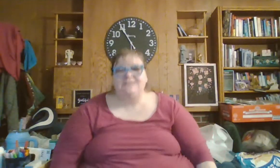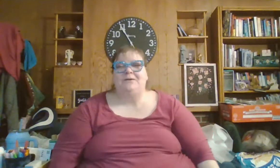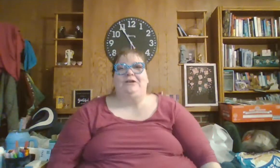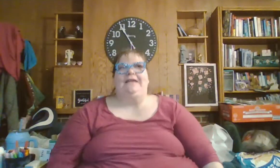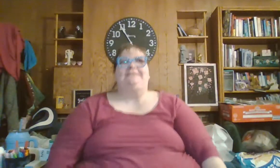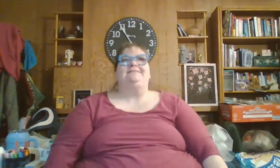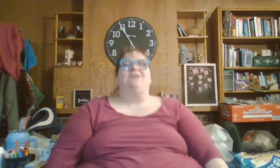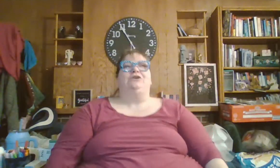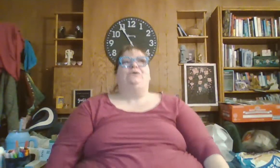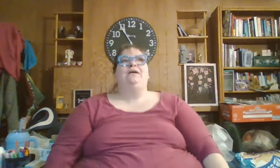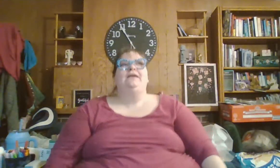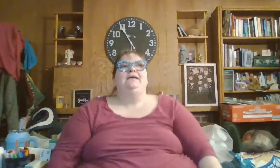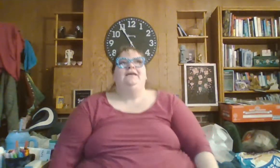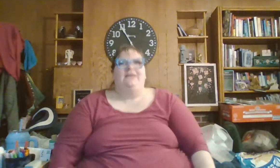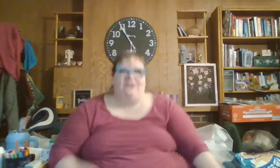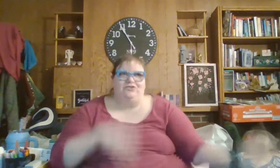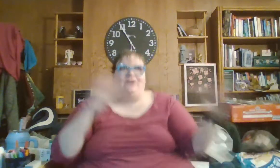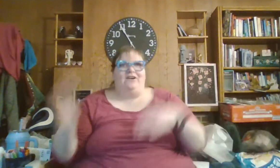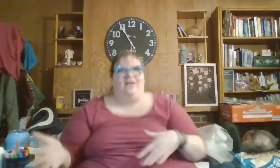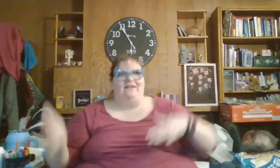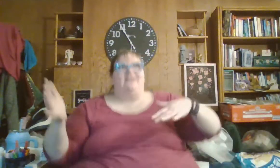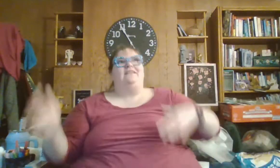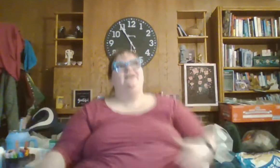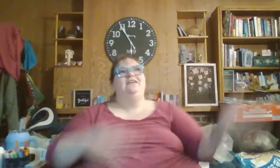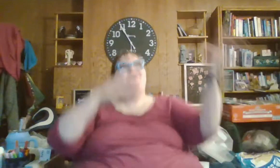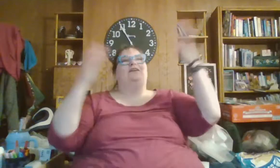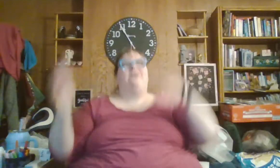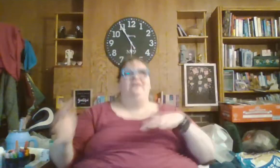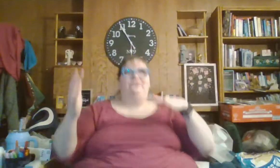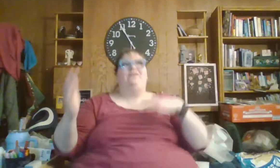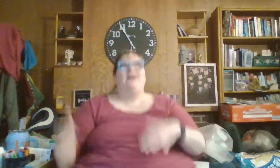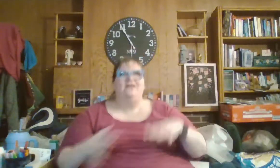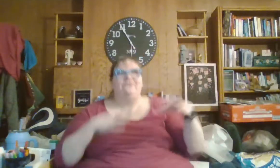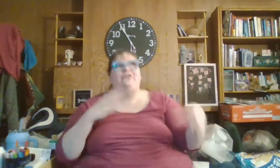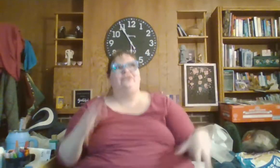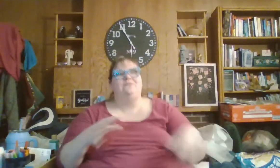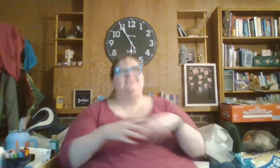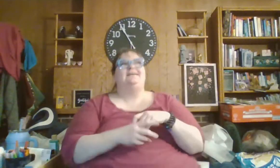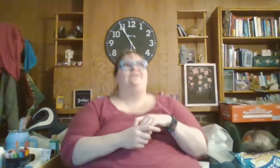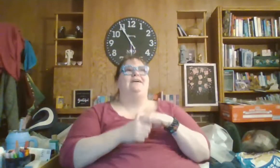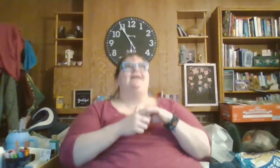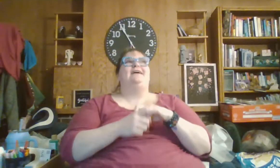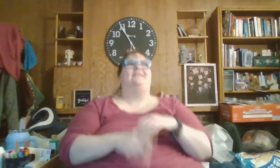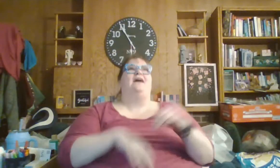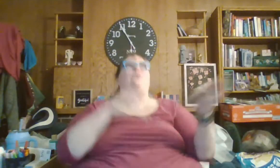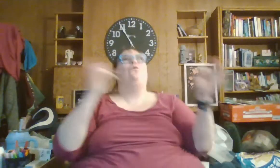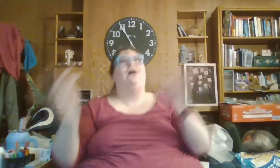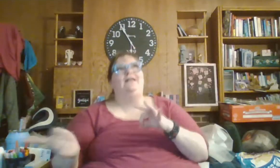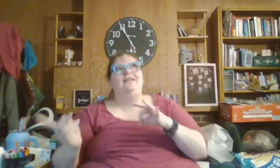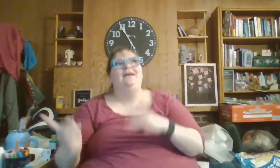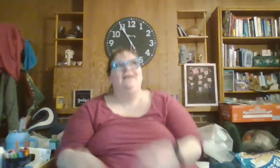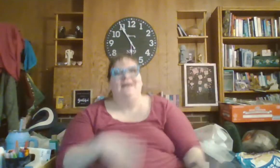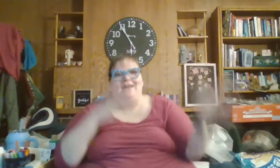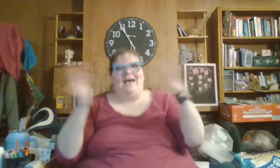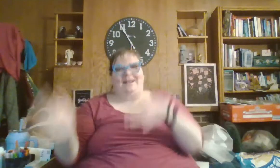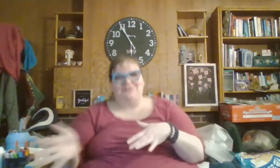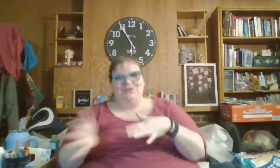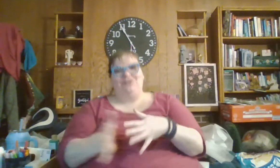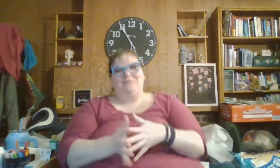expert. And so, joining Calling in Clarity, you get a full human design rating. And then I won an extra human